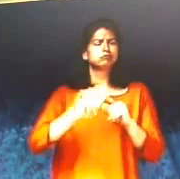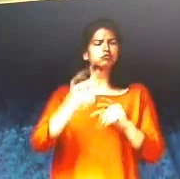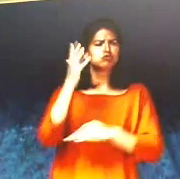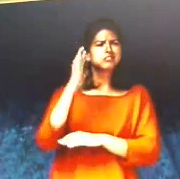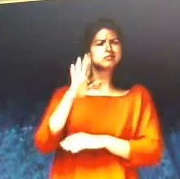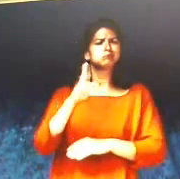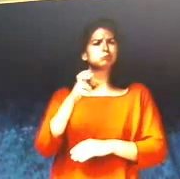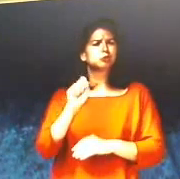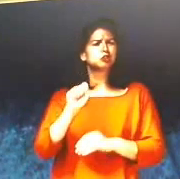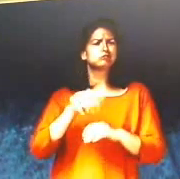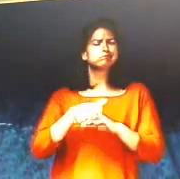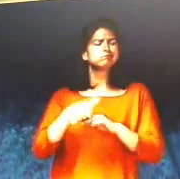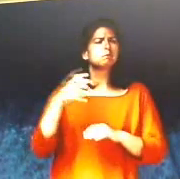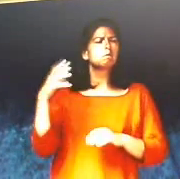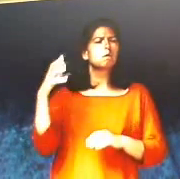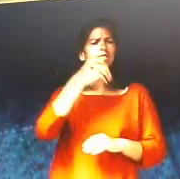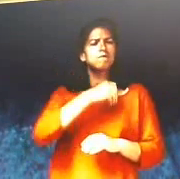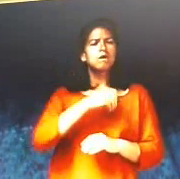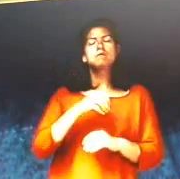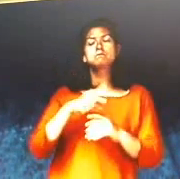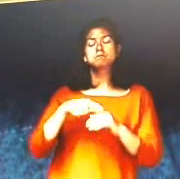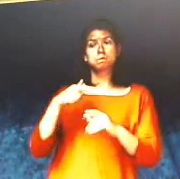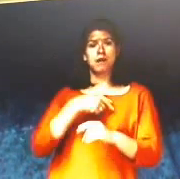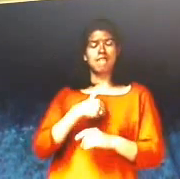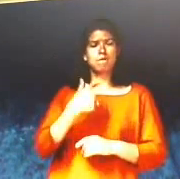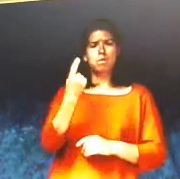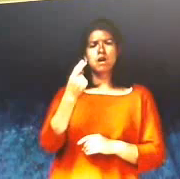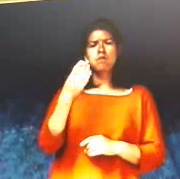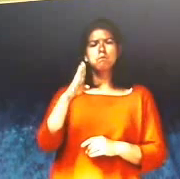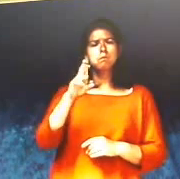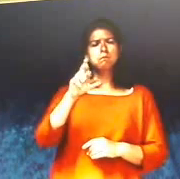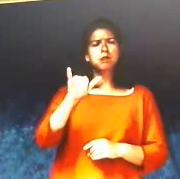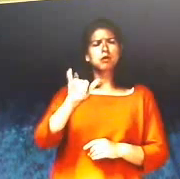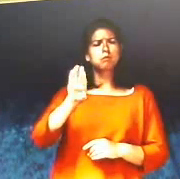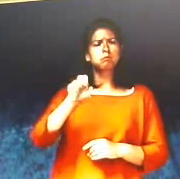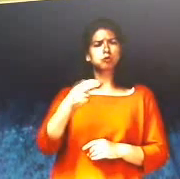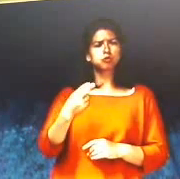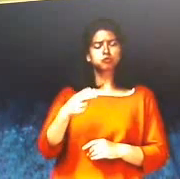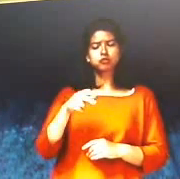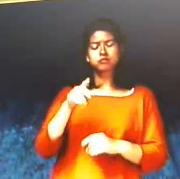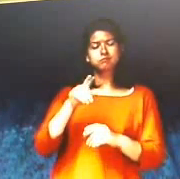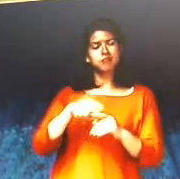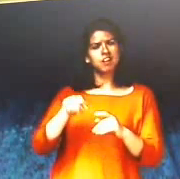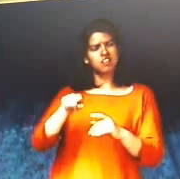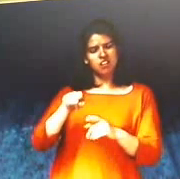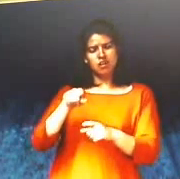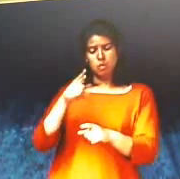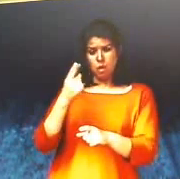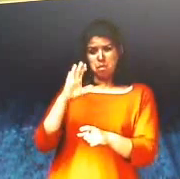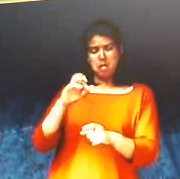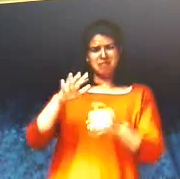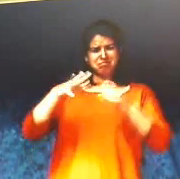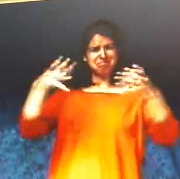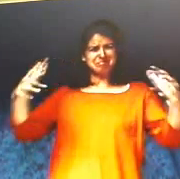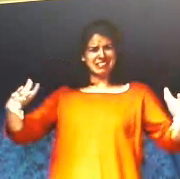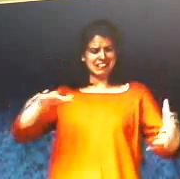we moved into a new house, and there were a few different bushes. They're absolutely beautiful, and one was a blueberry